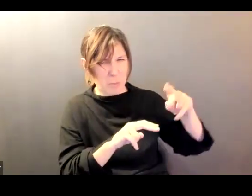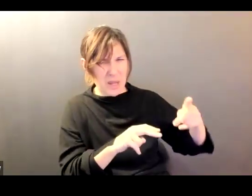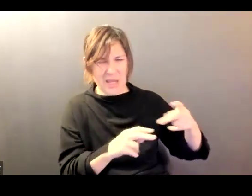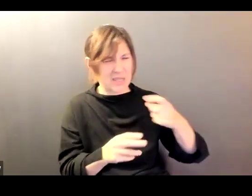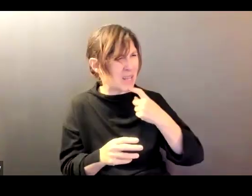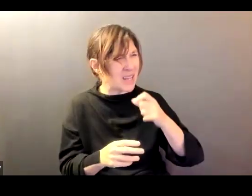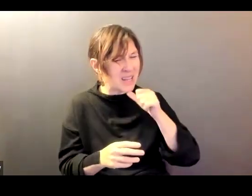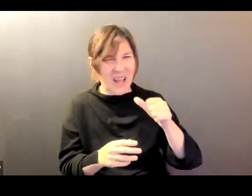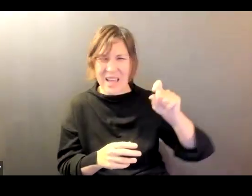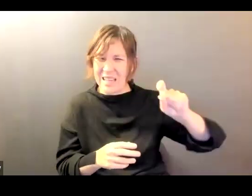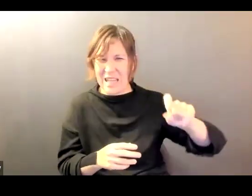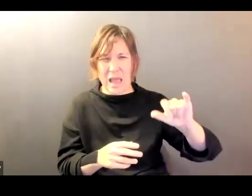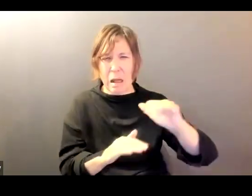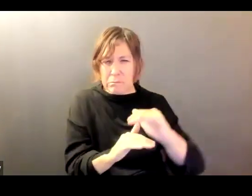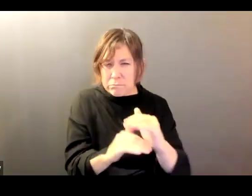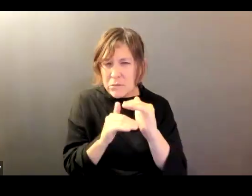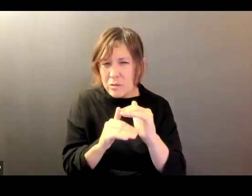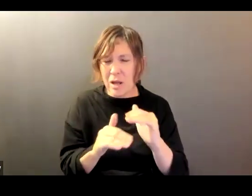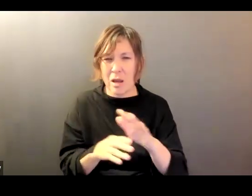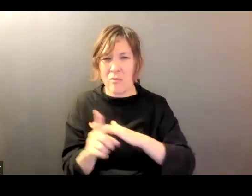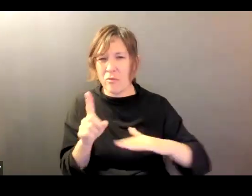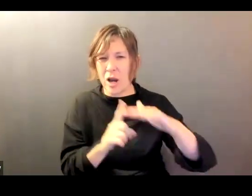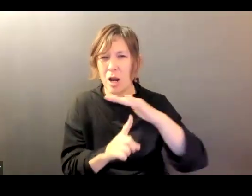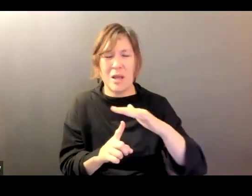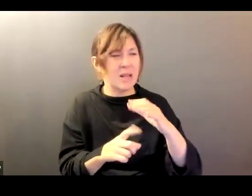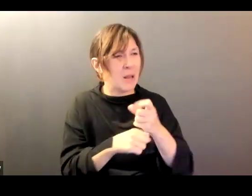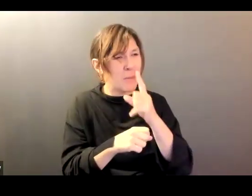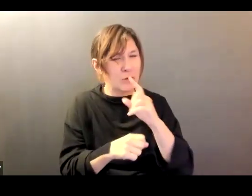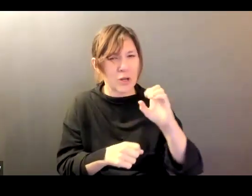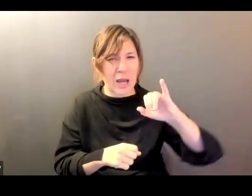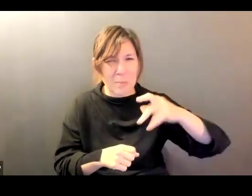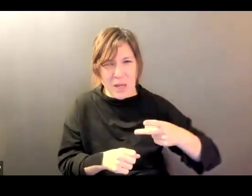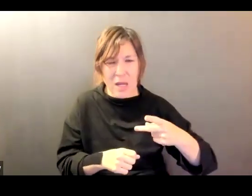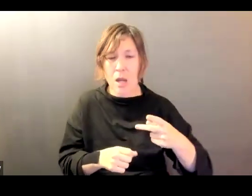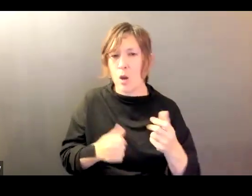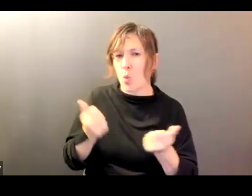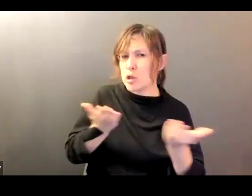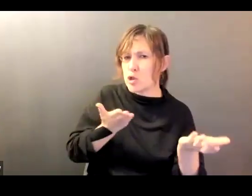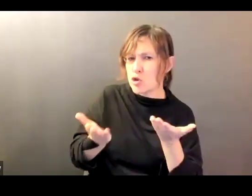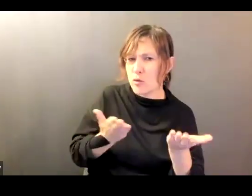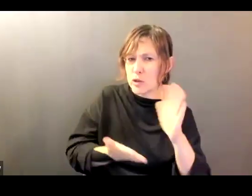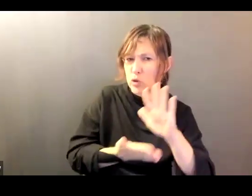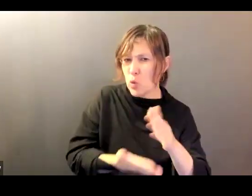amount of effort to ensure that the IEP and the service grid matches what the